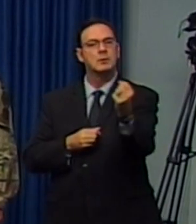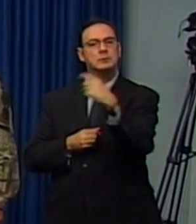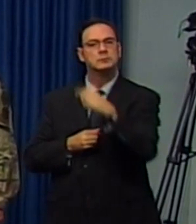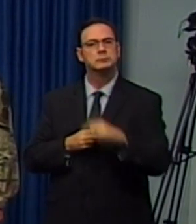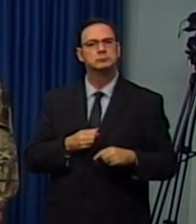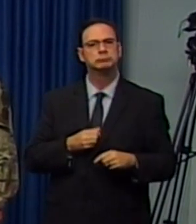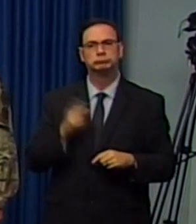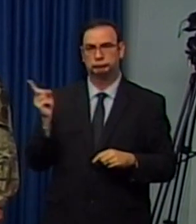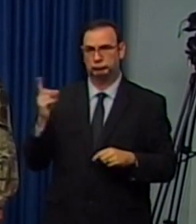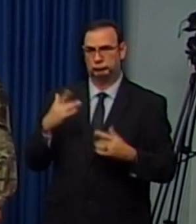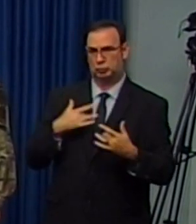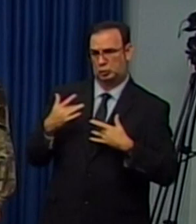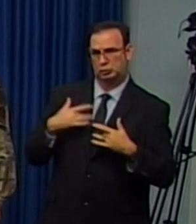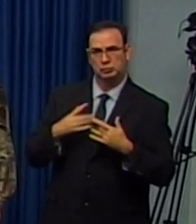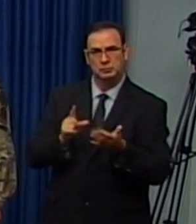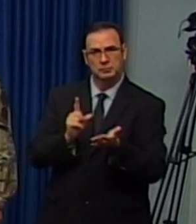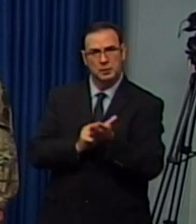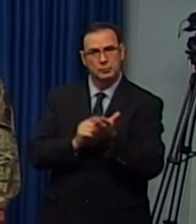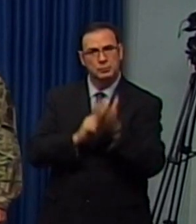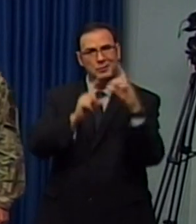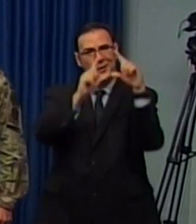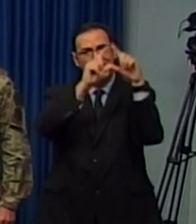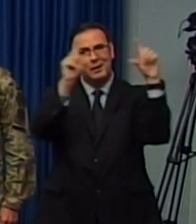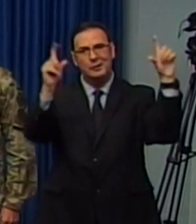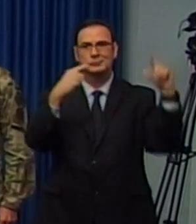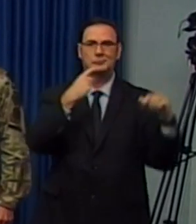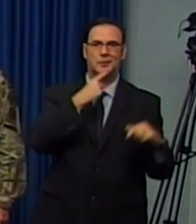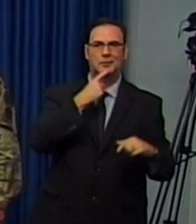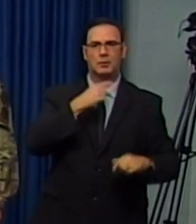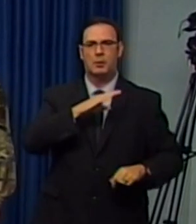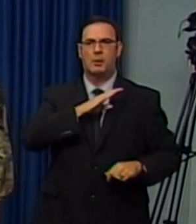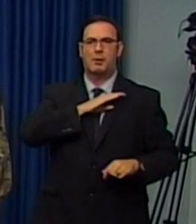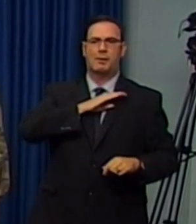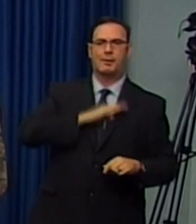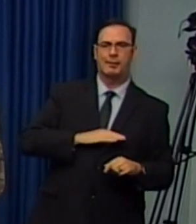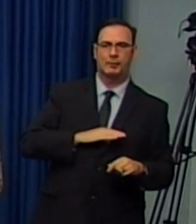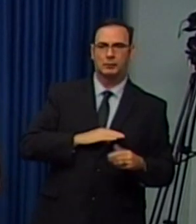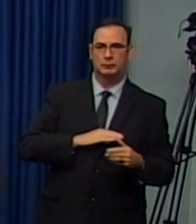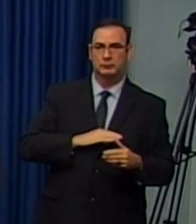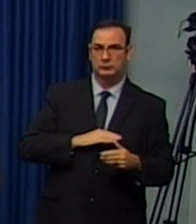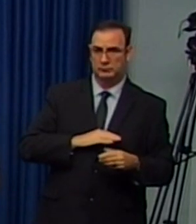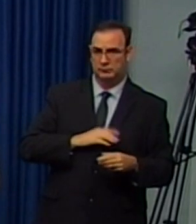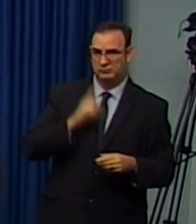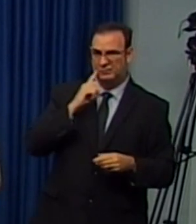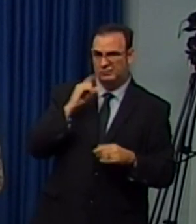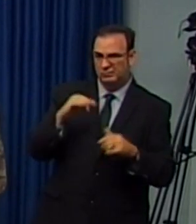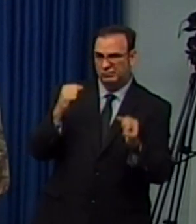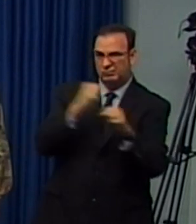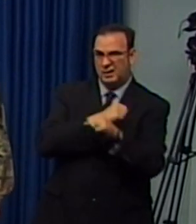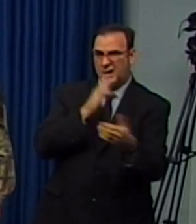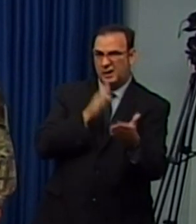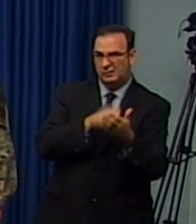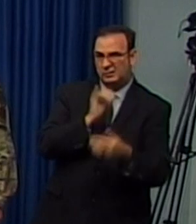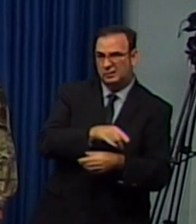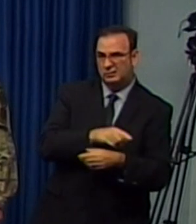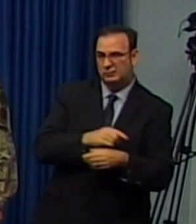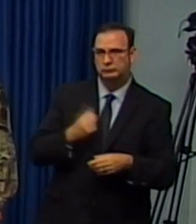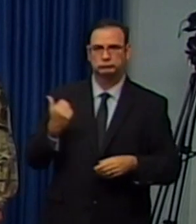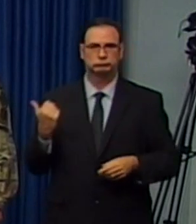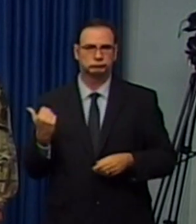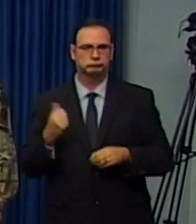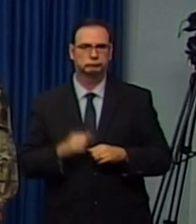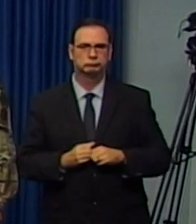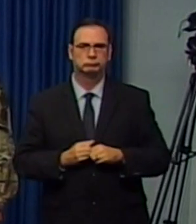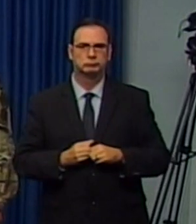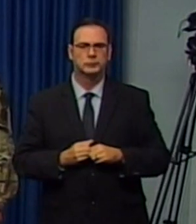newspapers today had headlines breathing a sigh of relief, and you now have to overcome that? I'm concerned just simply because, you know, when you're